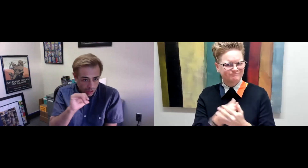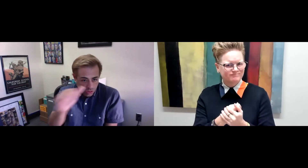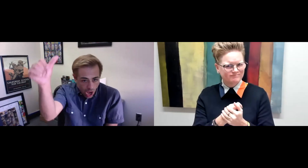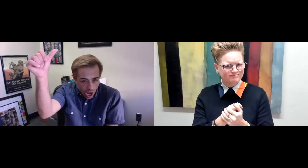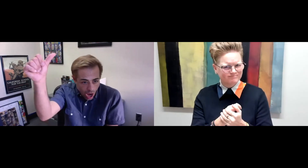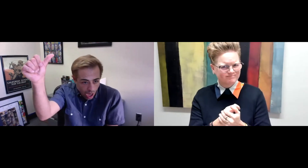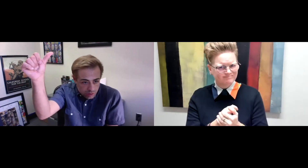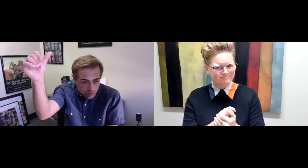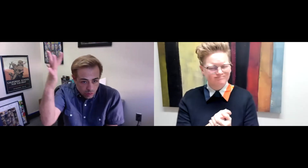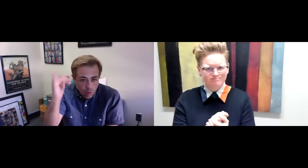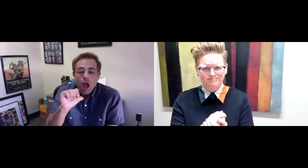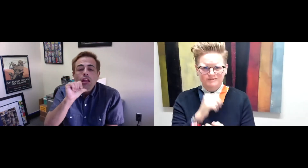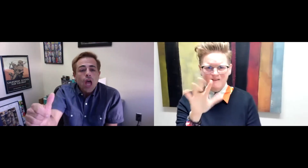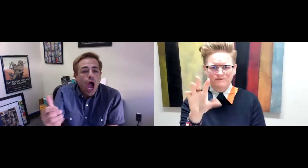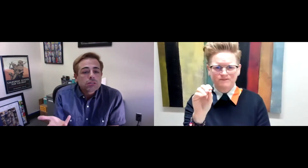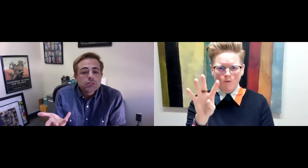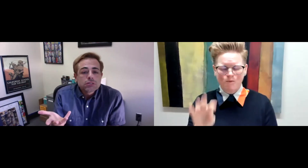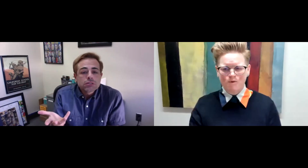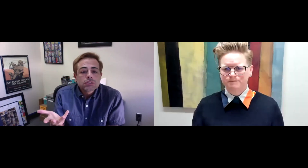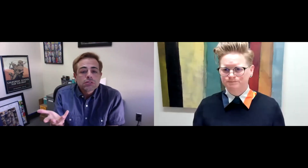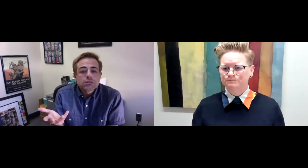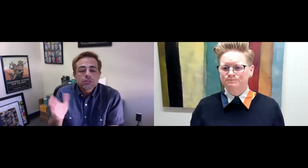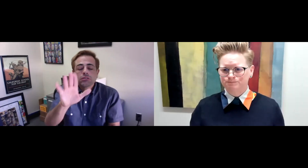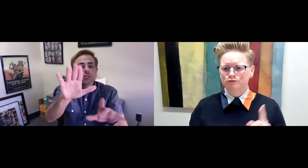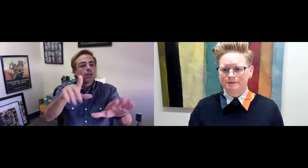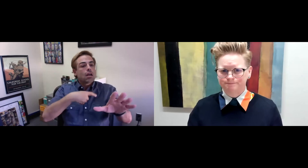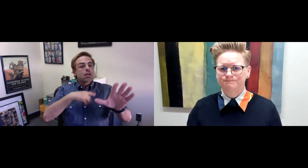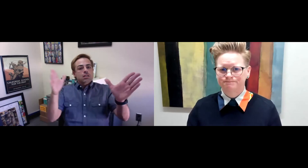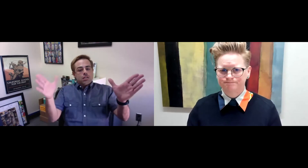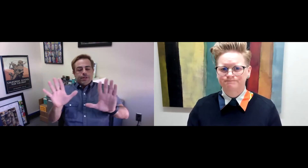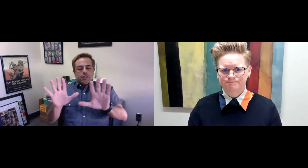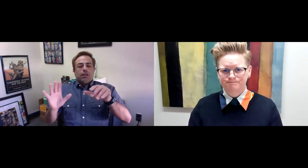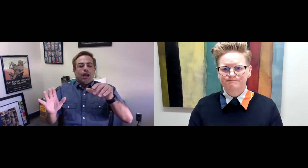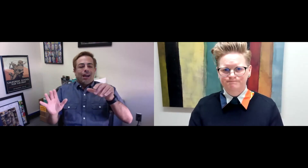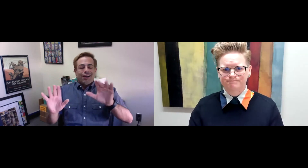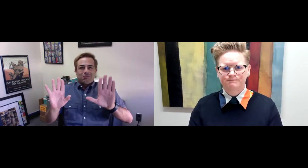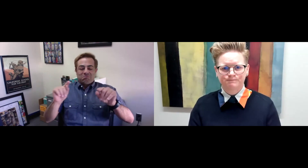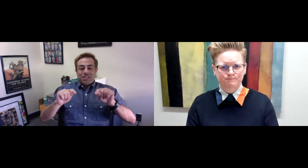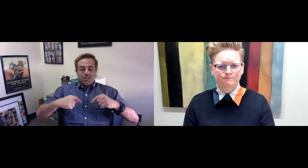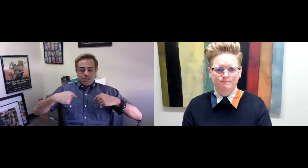the children who are unilaterally deaf, do they qualify for IEPs?